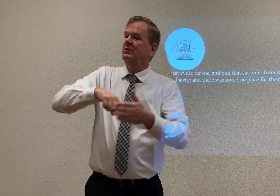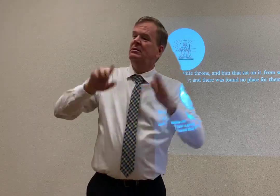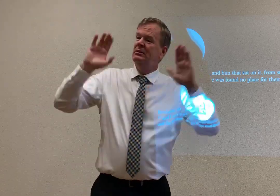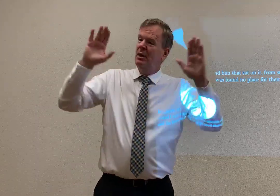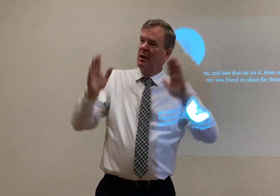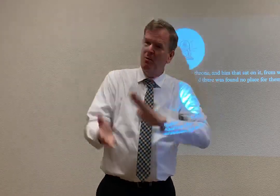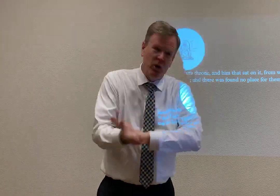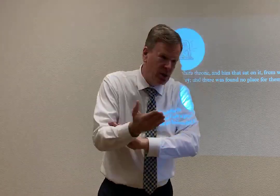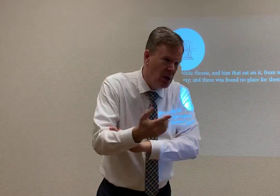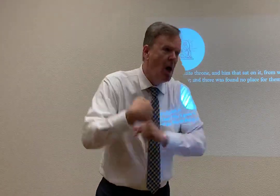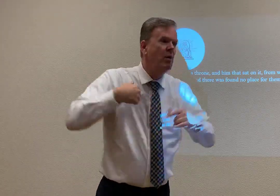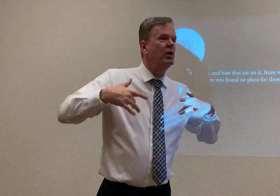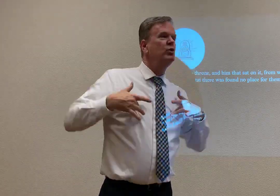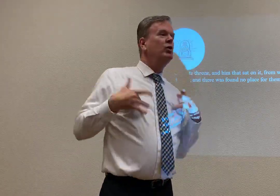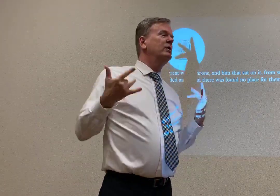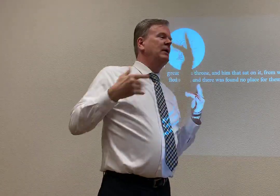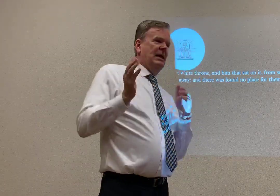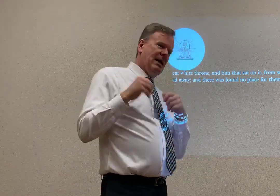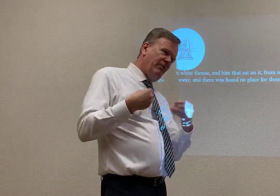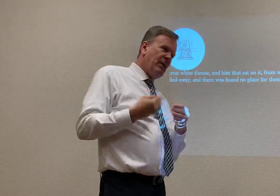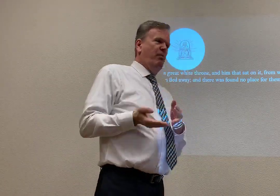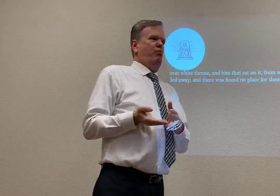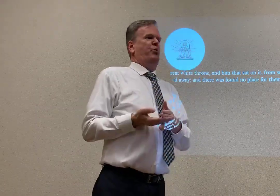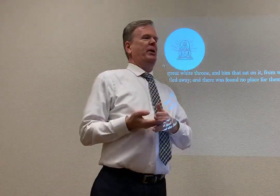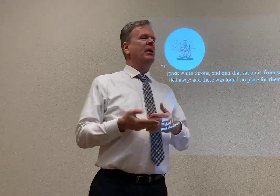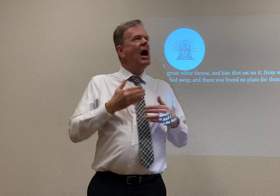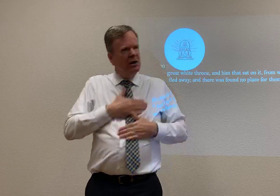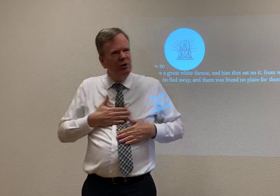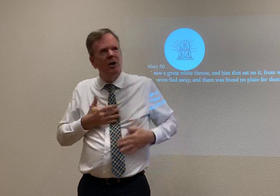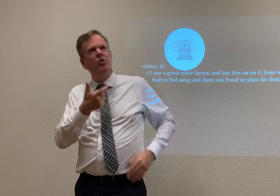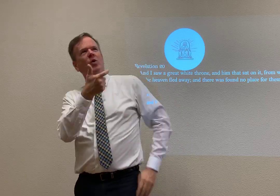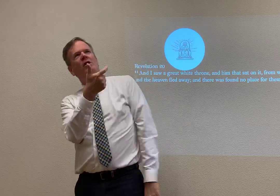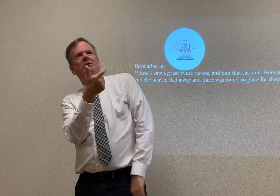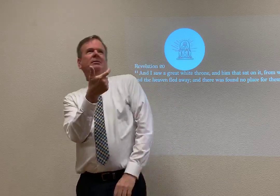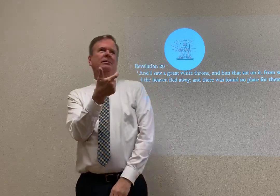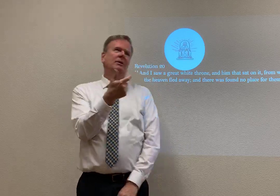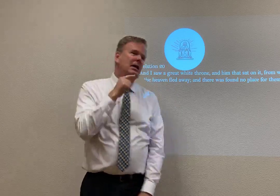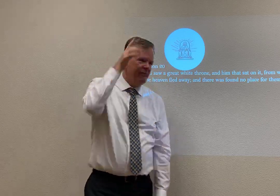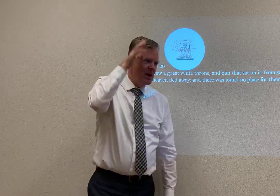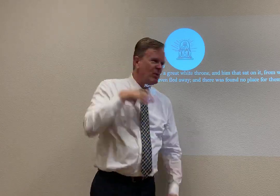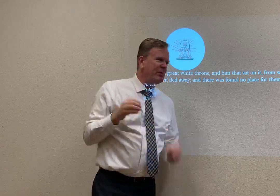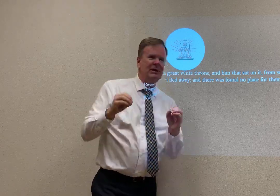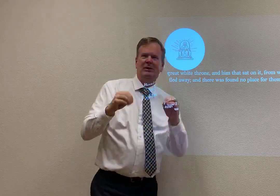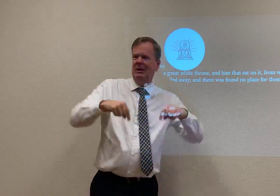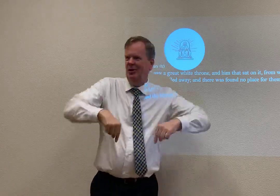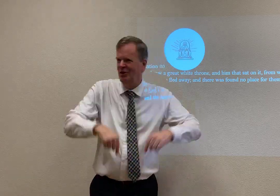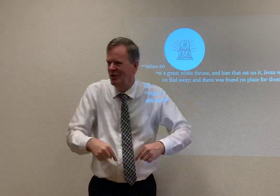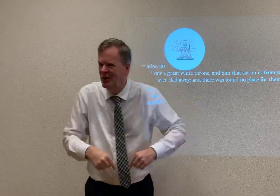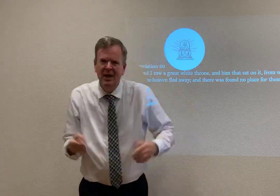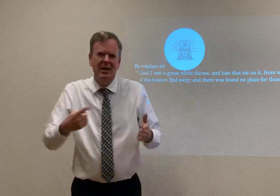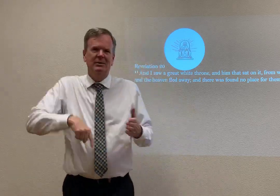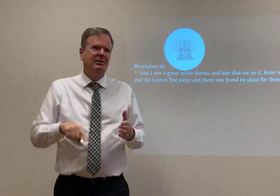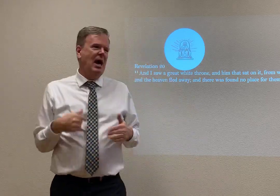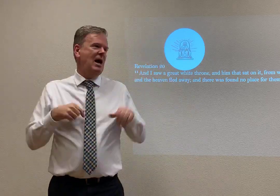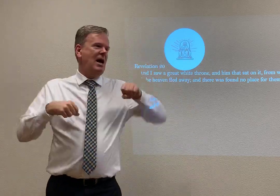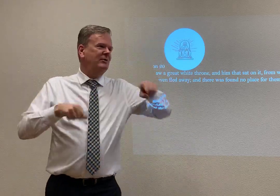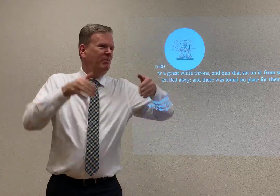By the way, next Sunday morning, I'm going to have a little bit of a break. I'm going to go ahead and enjoy. I'm going to watch somebody else teach this class next